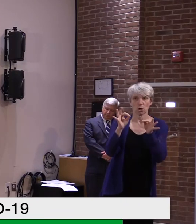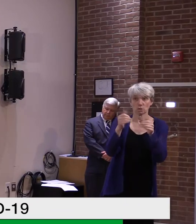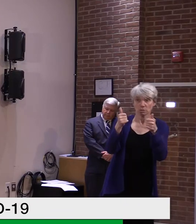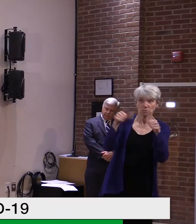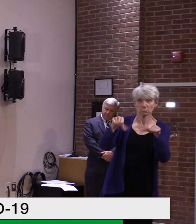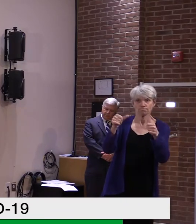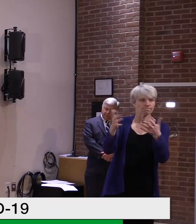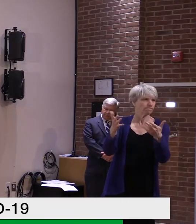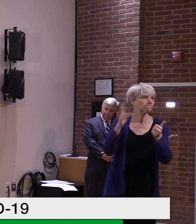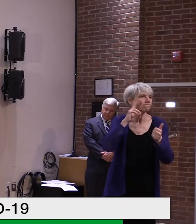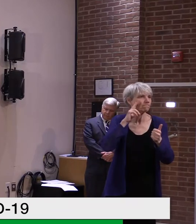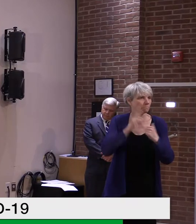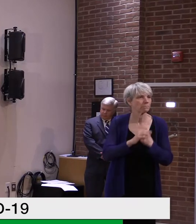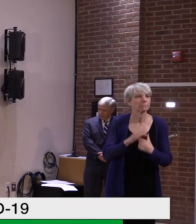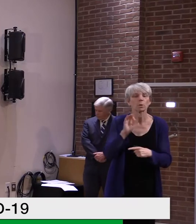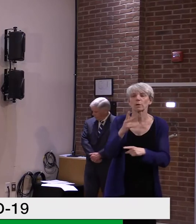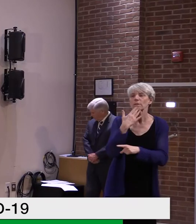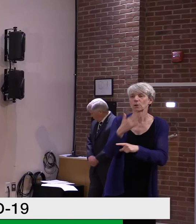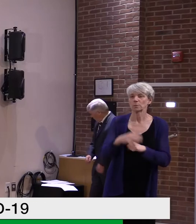Thank you.